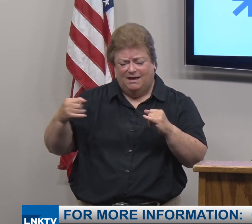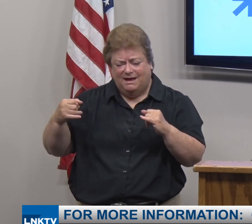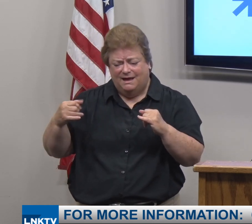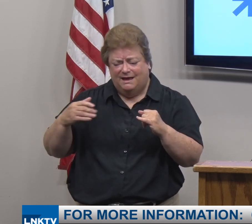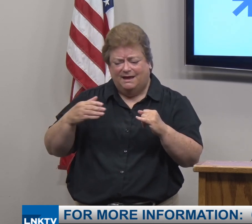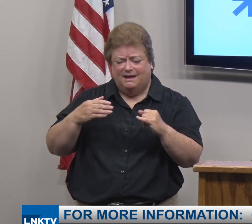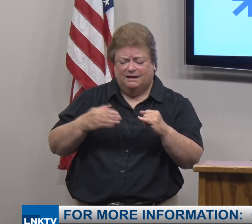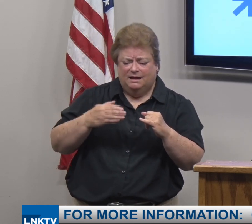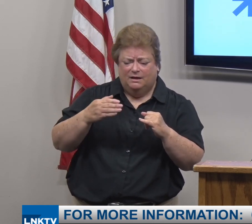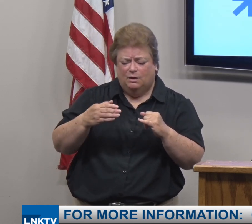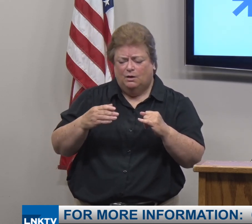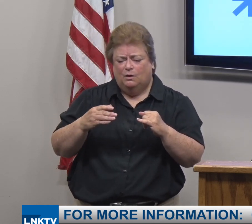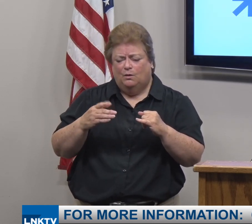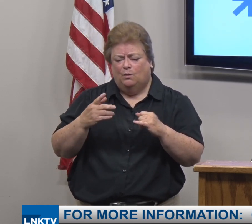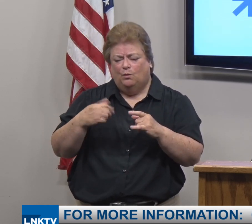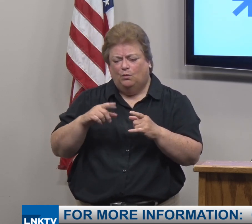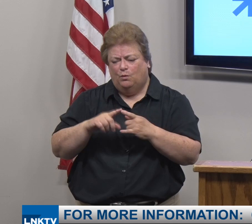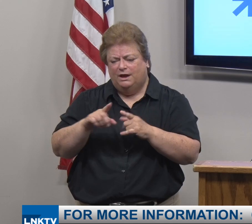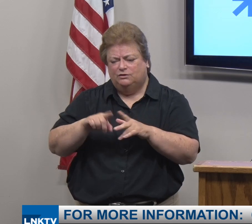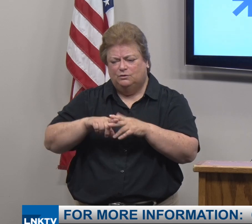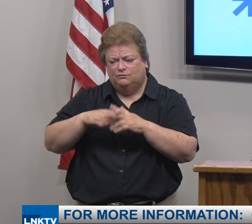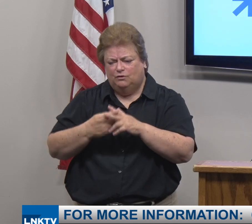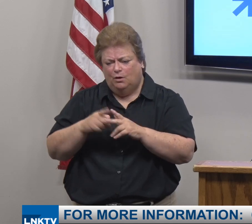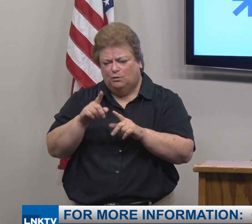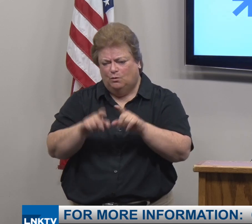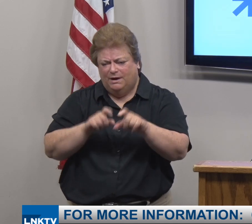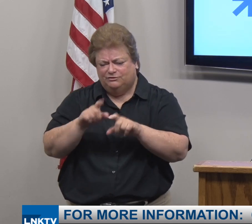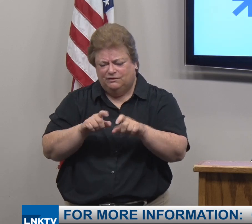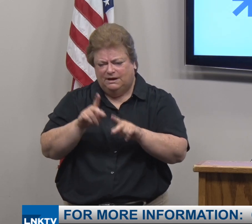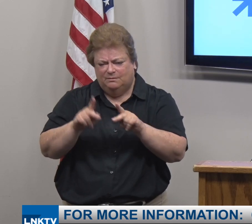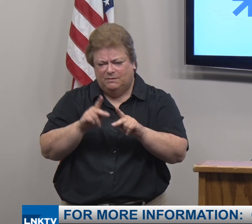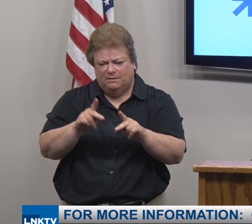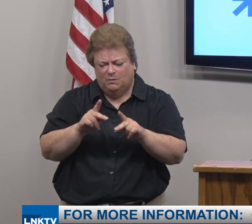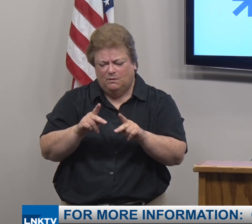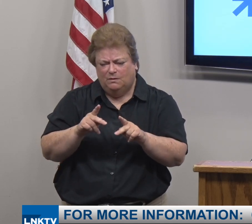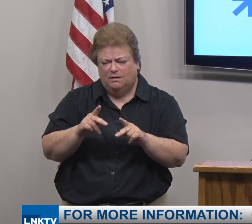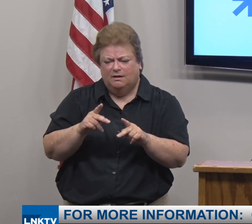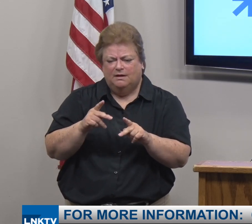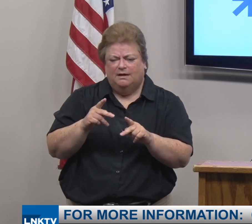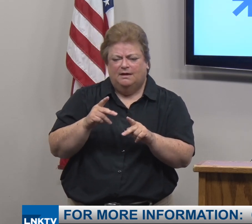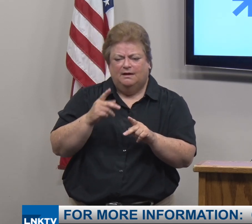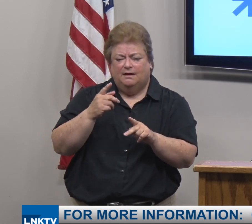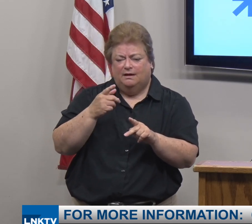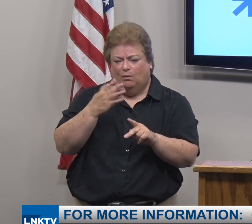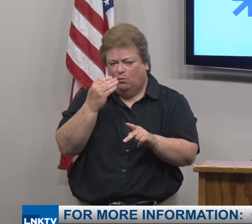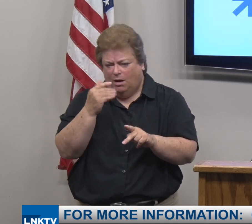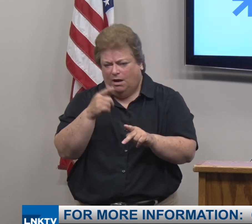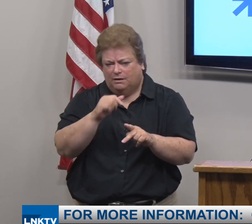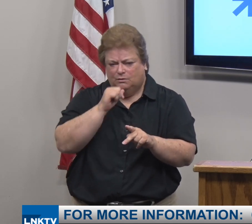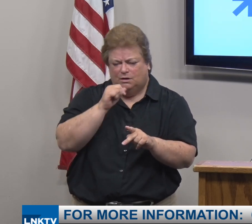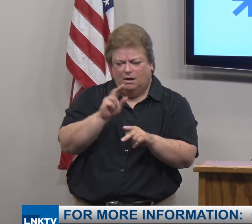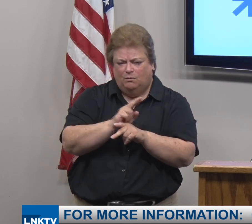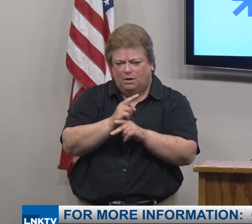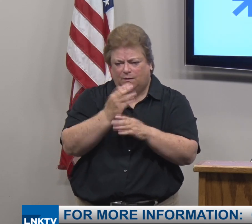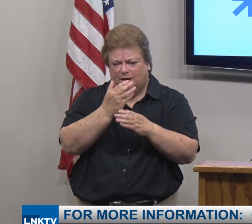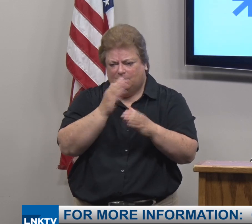of question people who might not wear them because of a health reason? Is there a safety